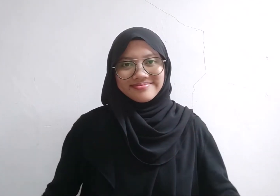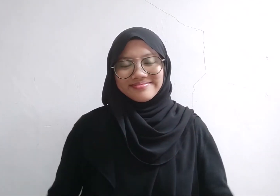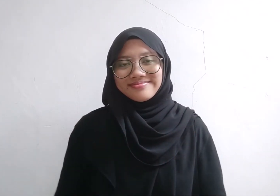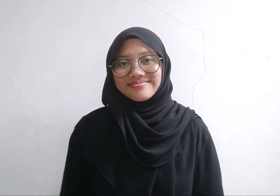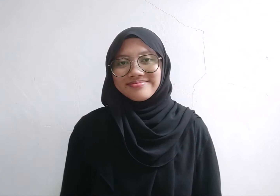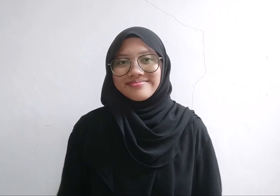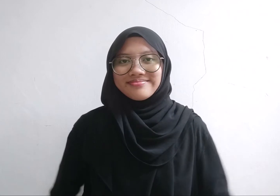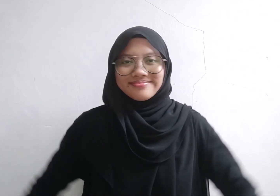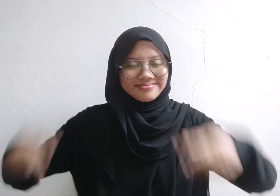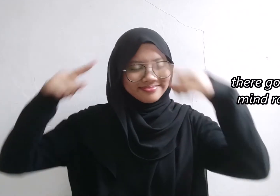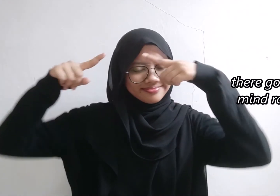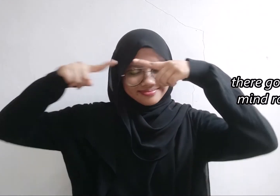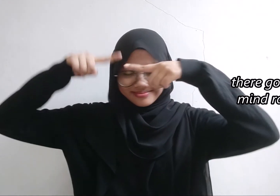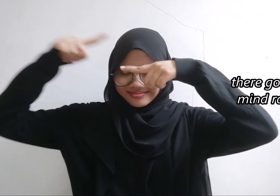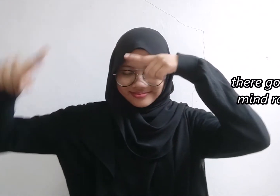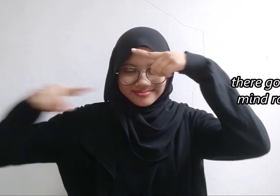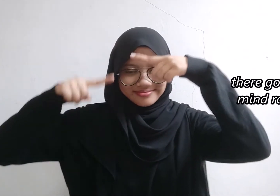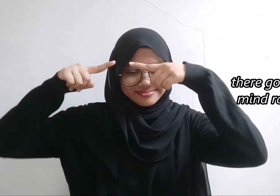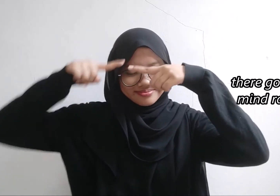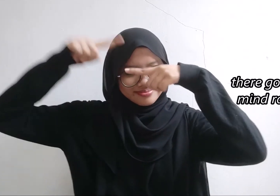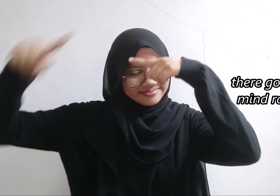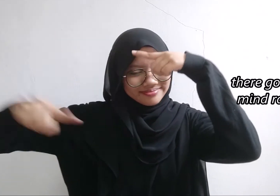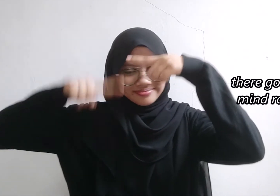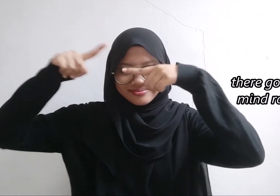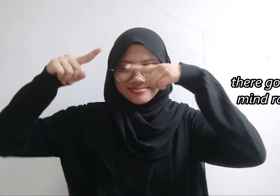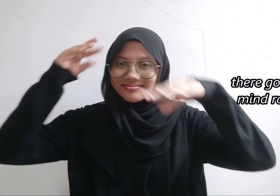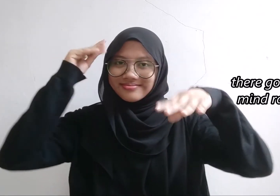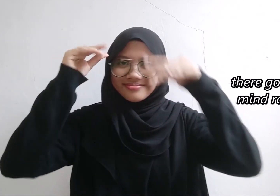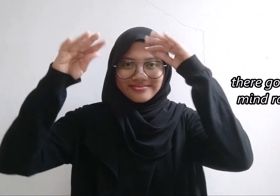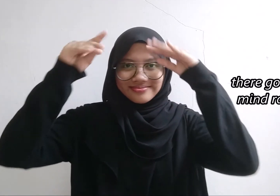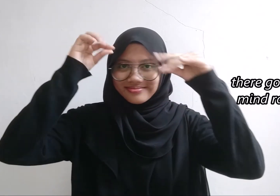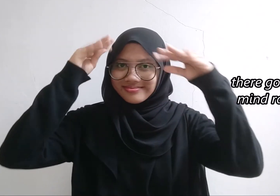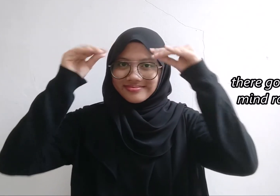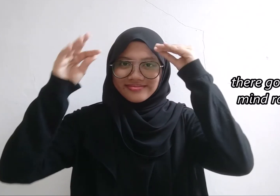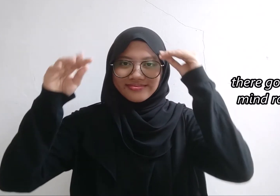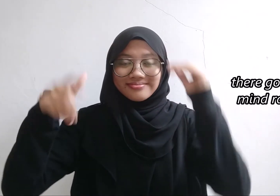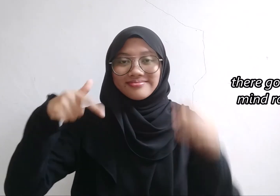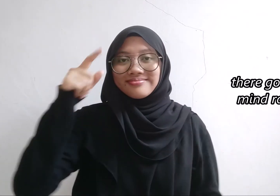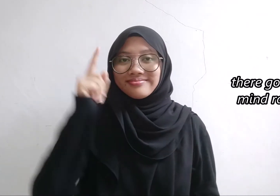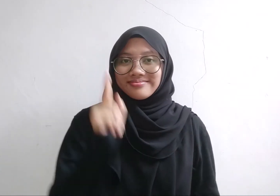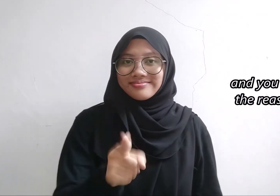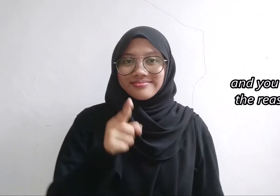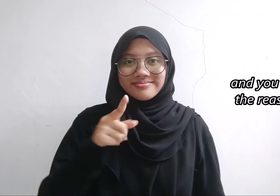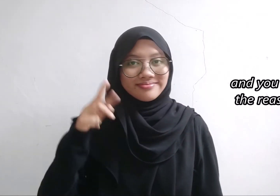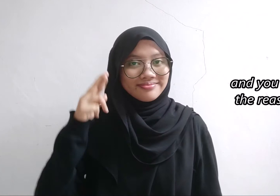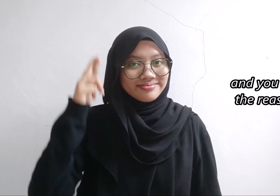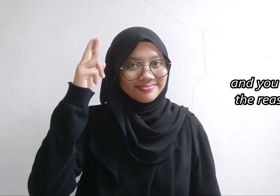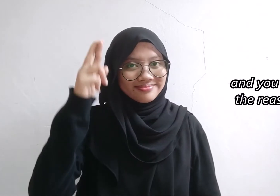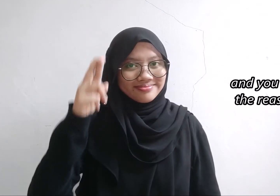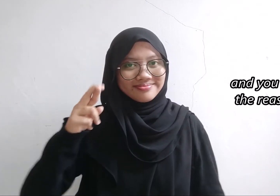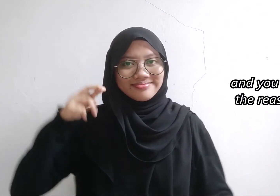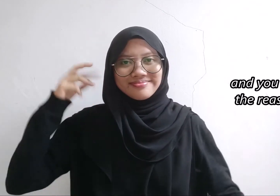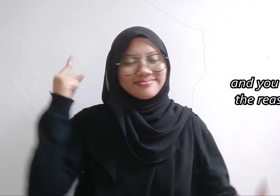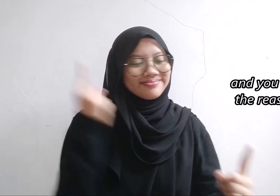There goes my mind racing And you are the reason